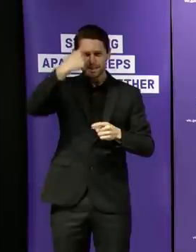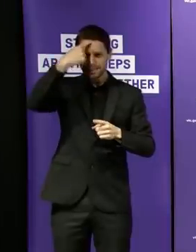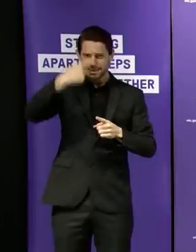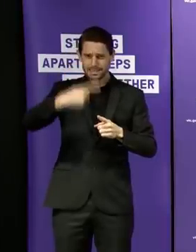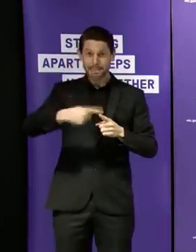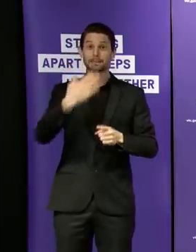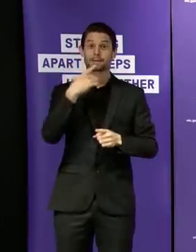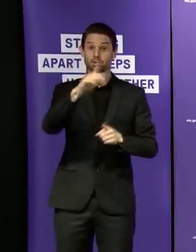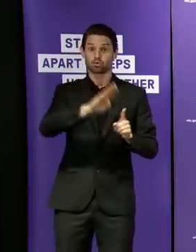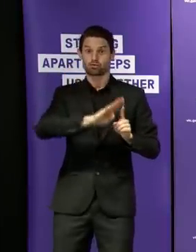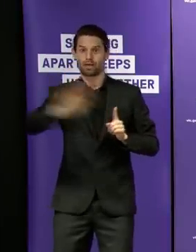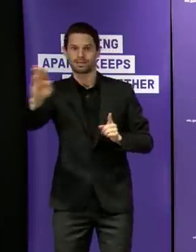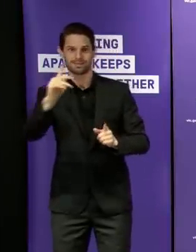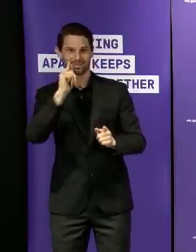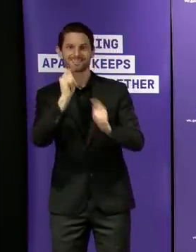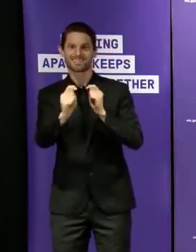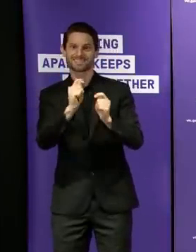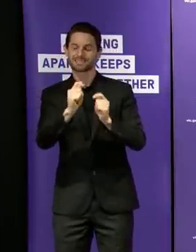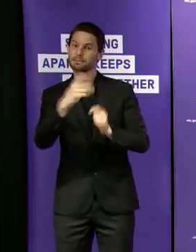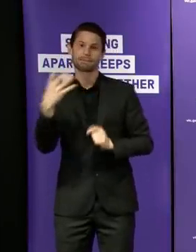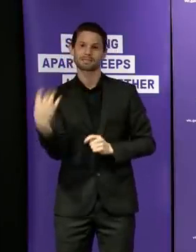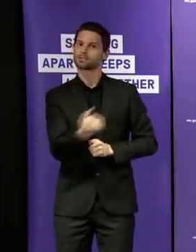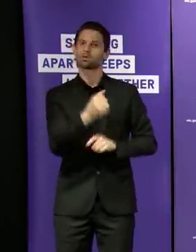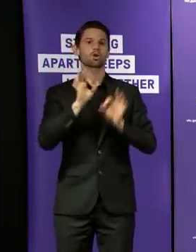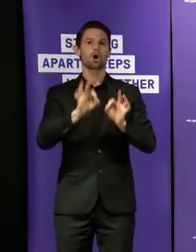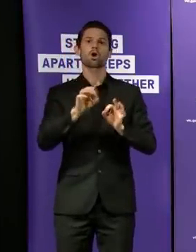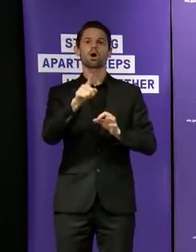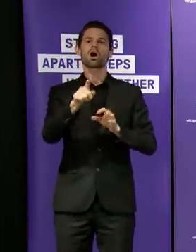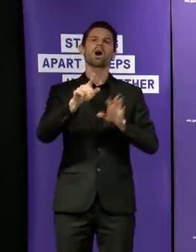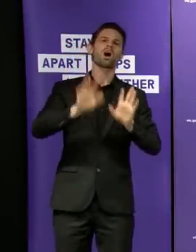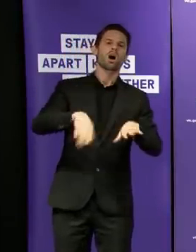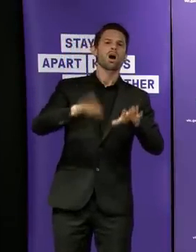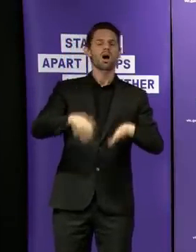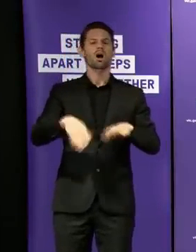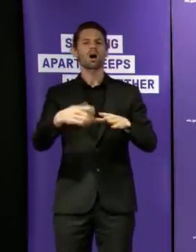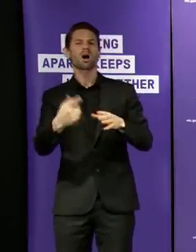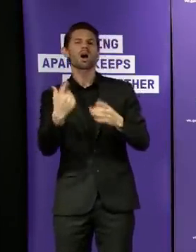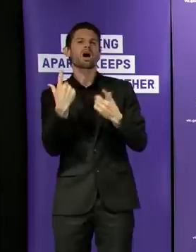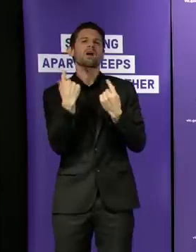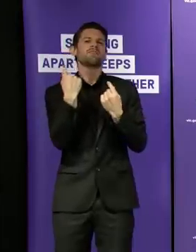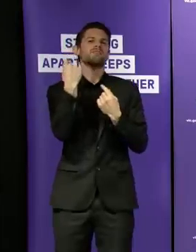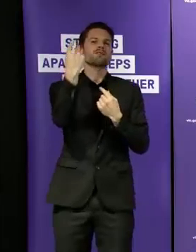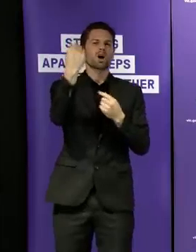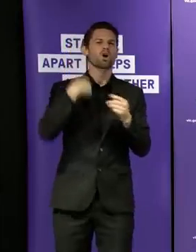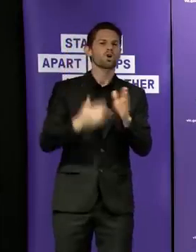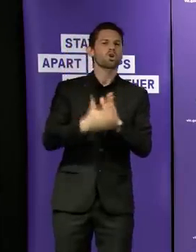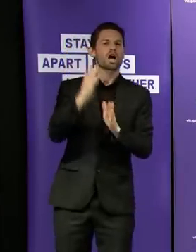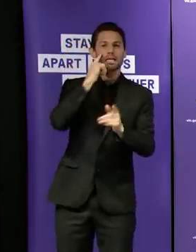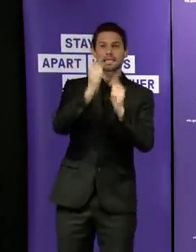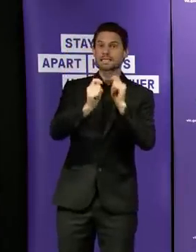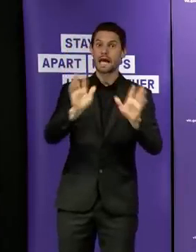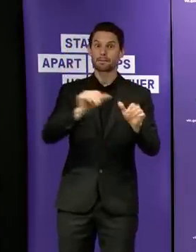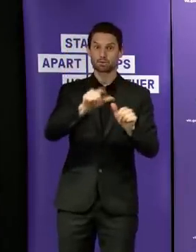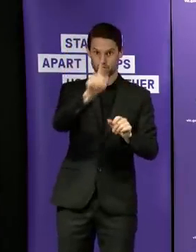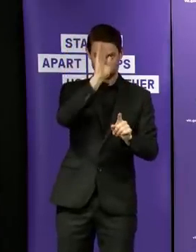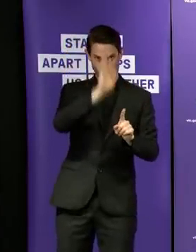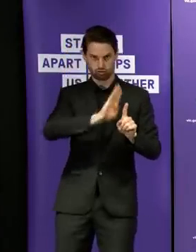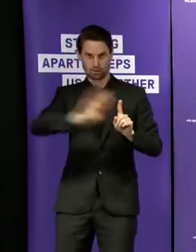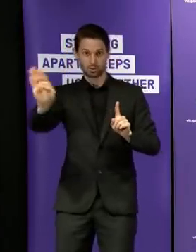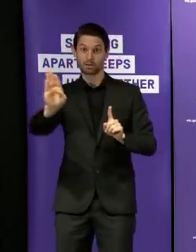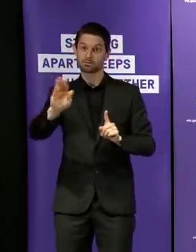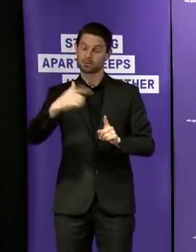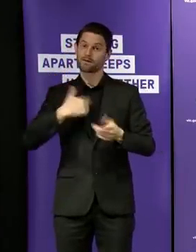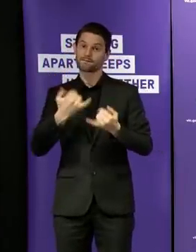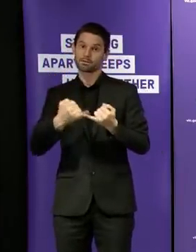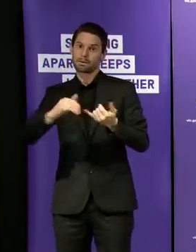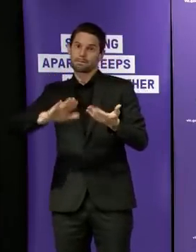hours of registering those symptoms, it's really important to go and get tested. That's how we pull this thing up. That is a very impressive test number, and